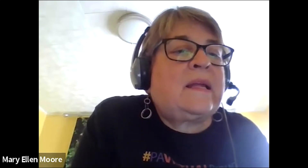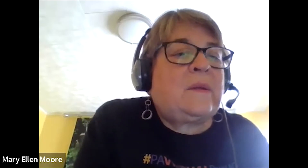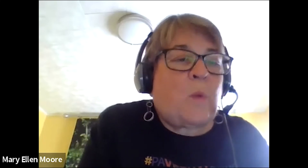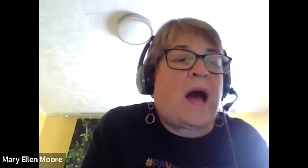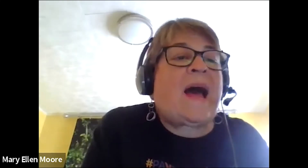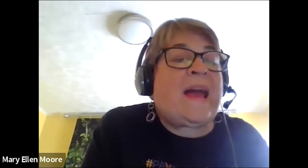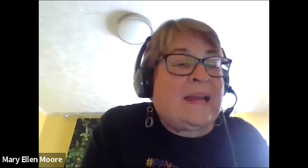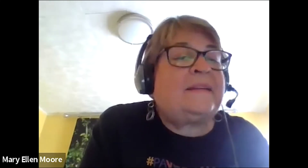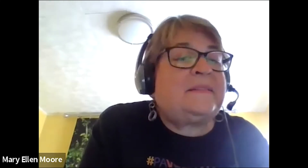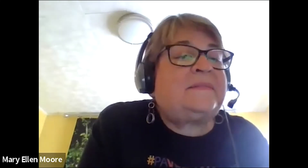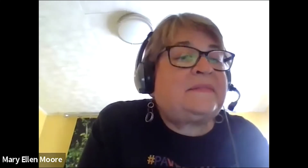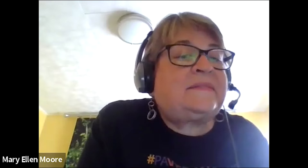Y.